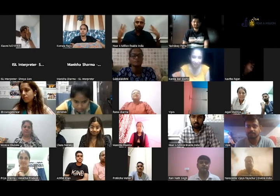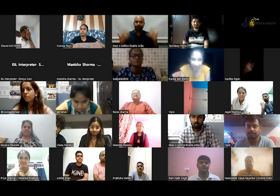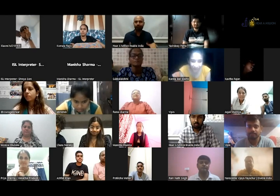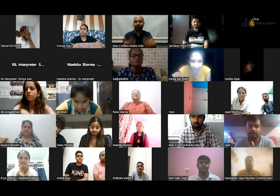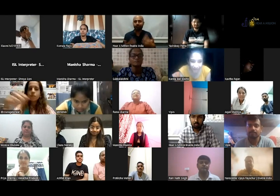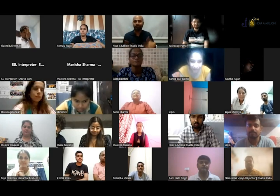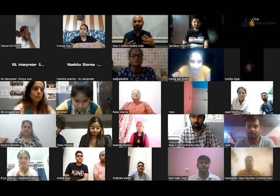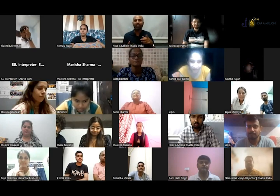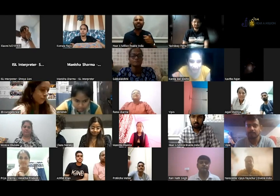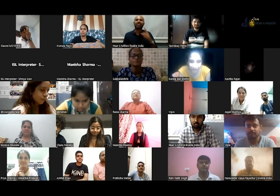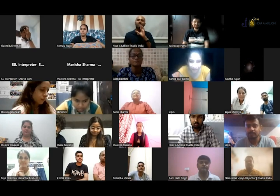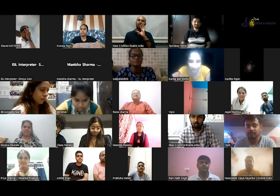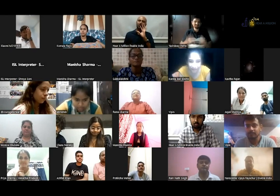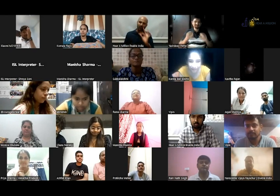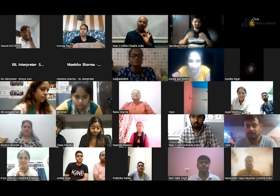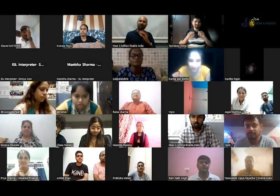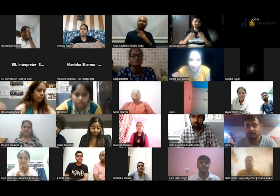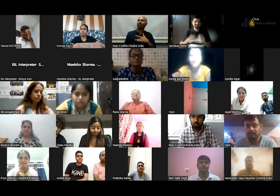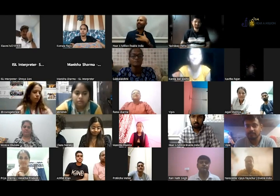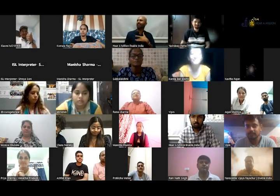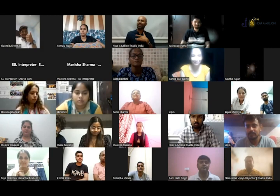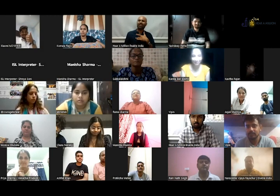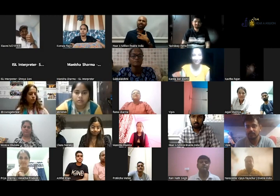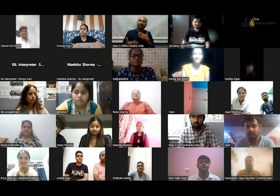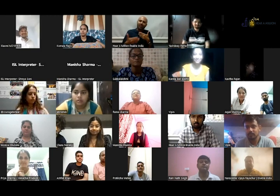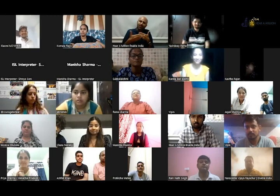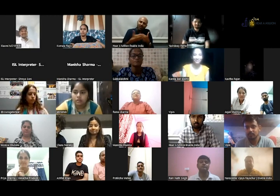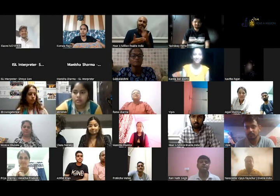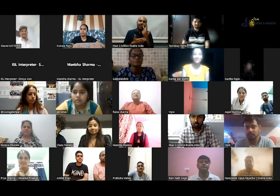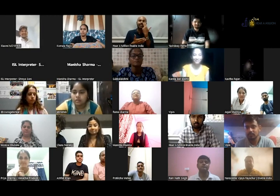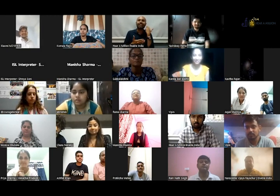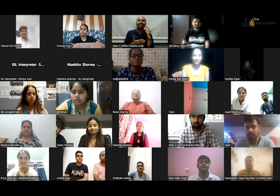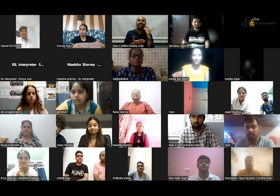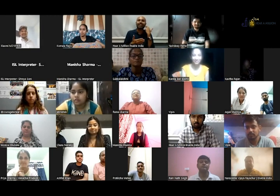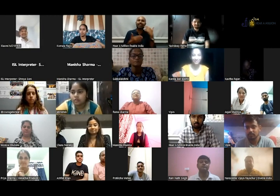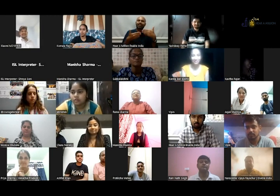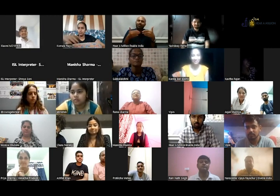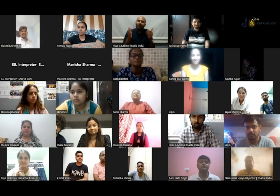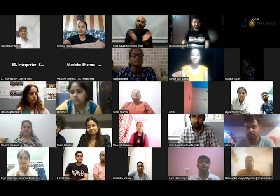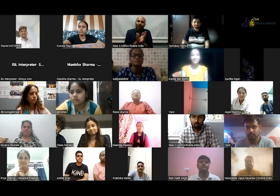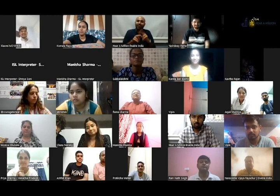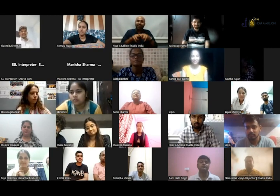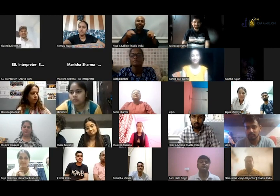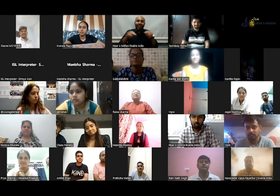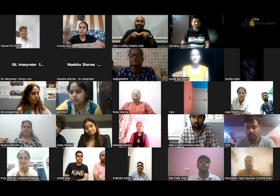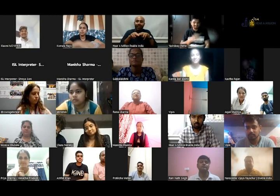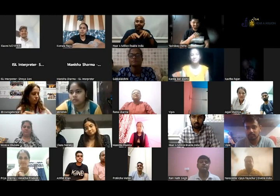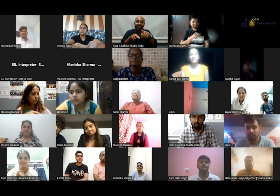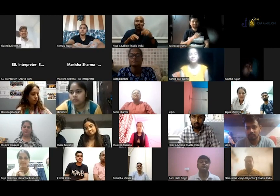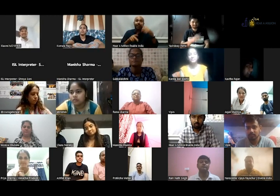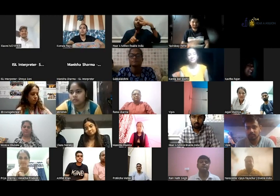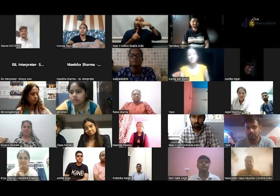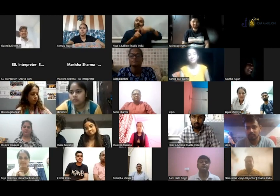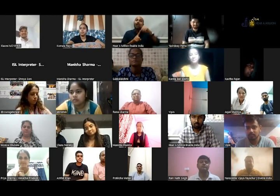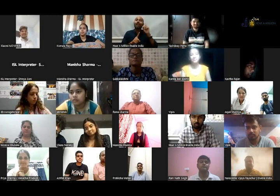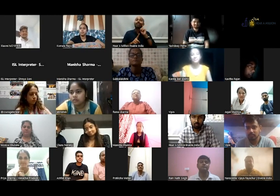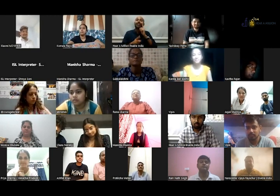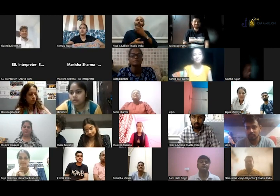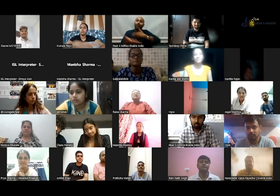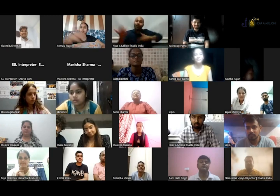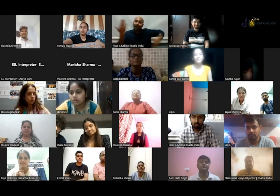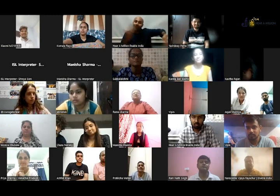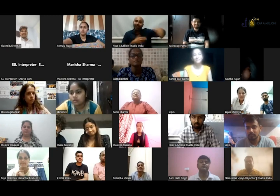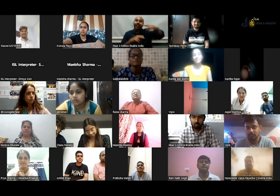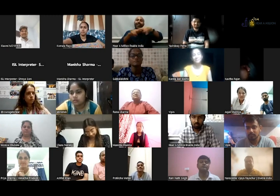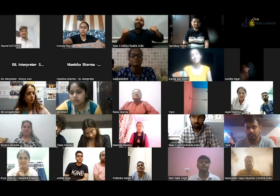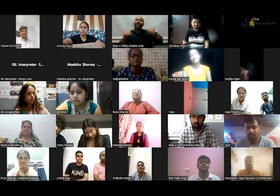us. Thank you very much. We are so grateful. And we truly miss Sudamini. She was very close to the